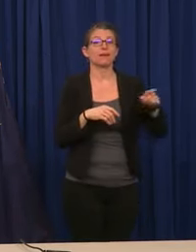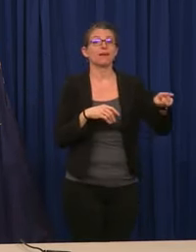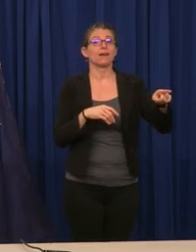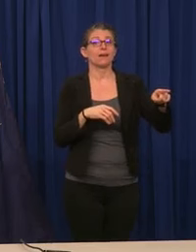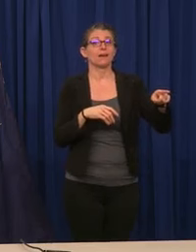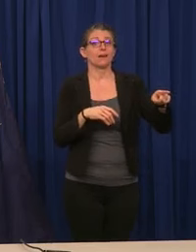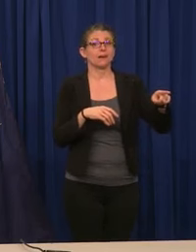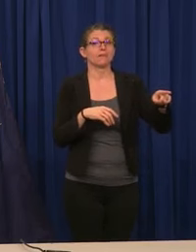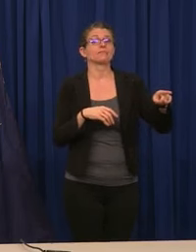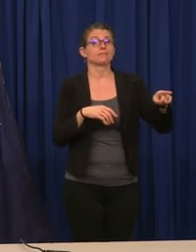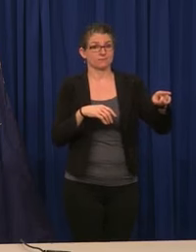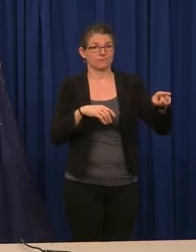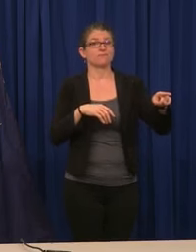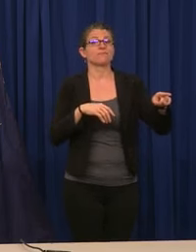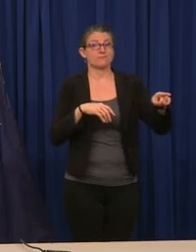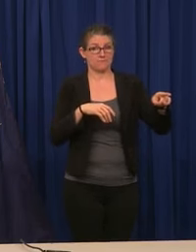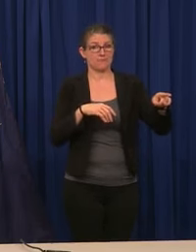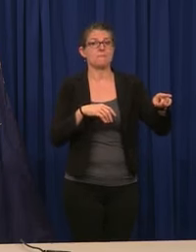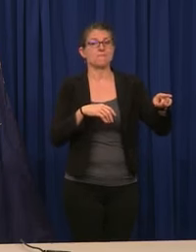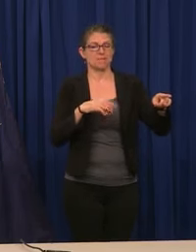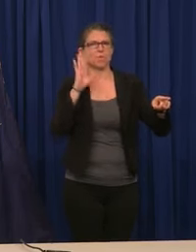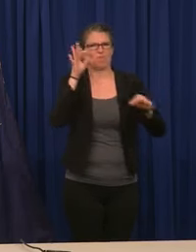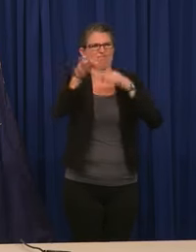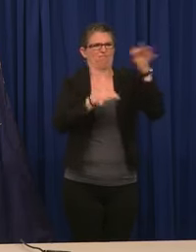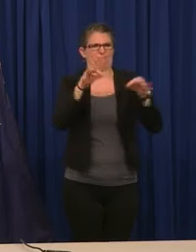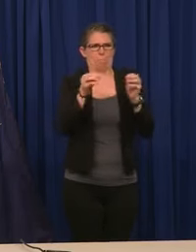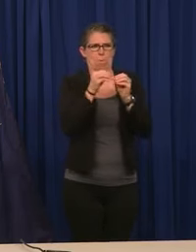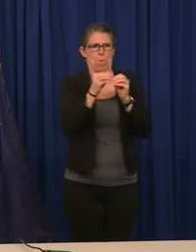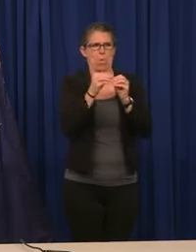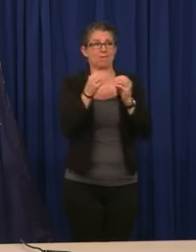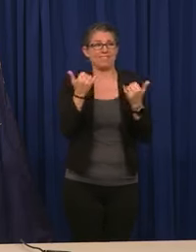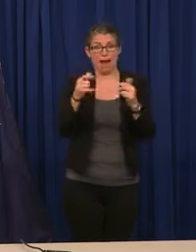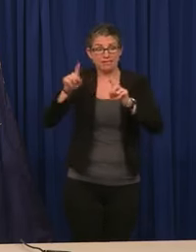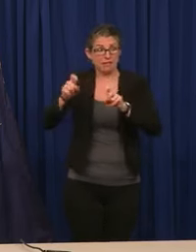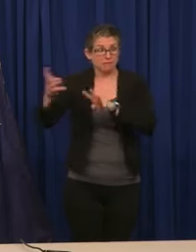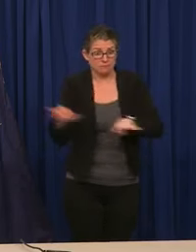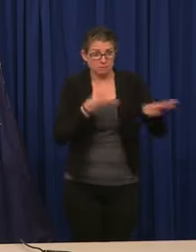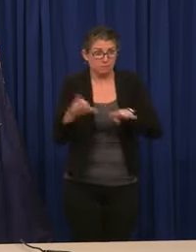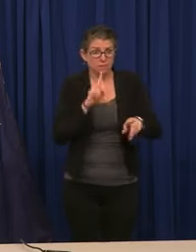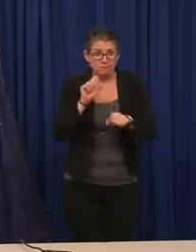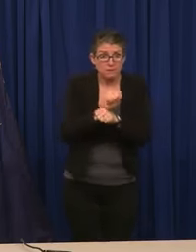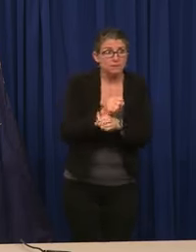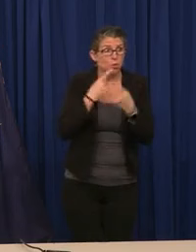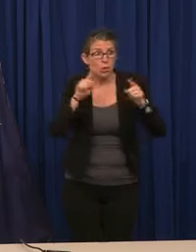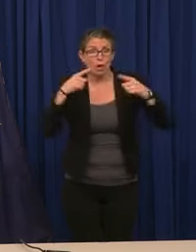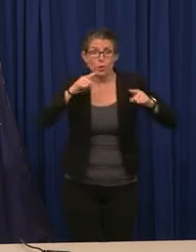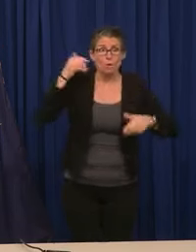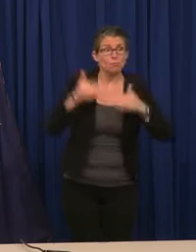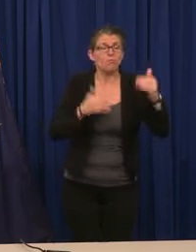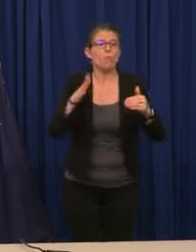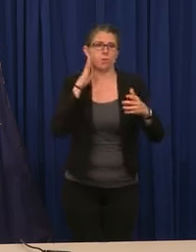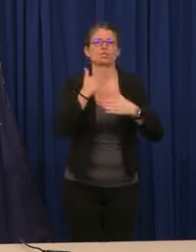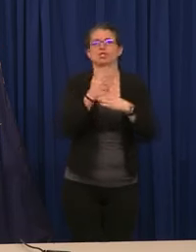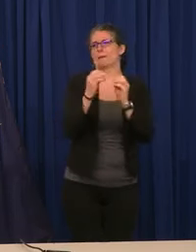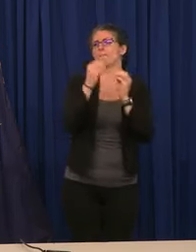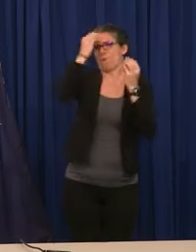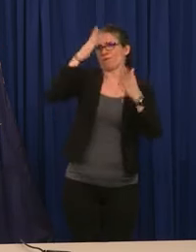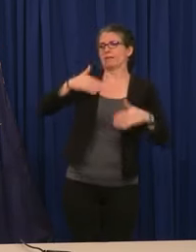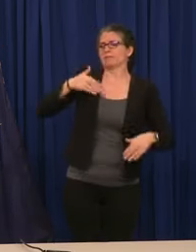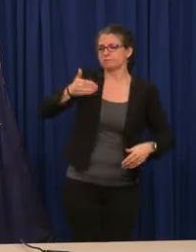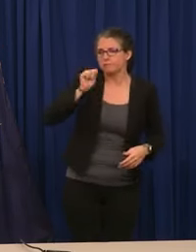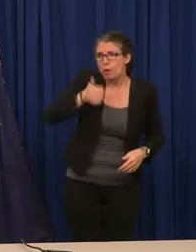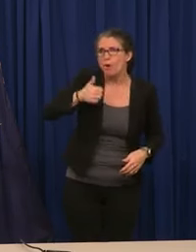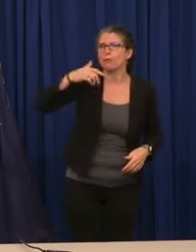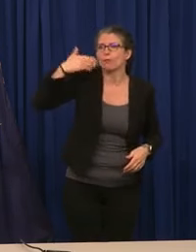of how we will be using these tests, but I thank and commend our colleagues at Abbott for helping us secure